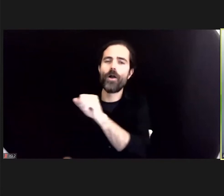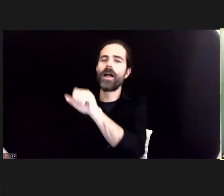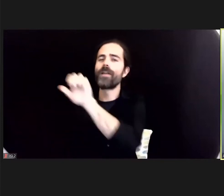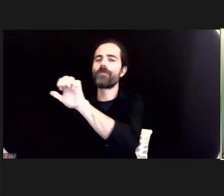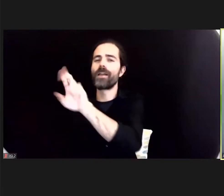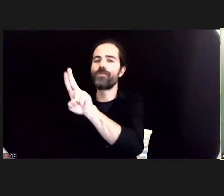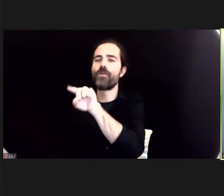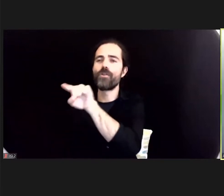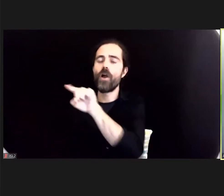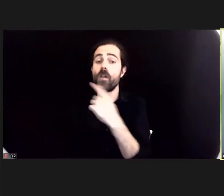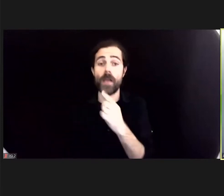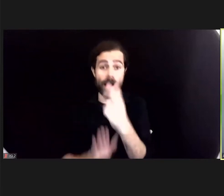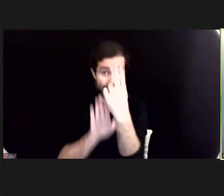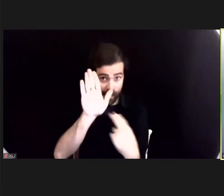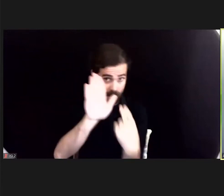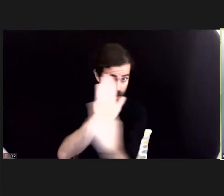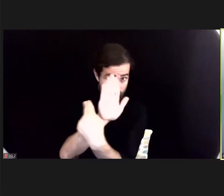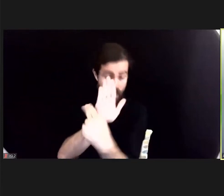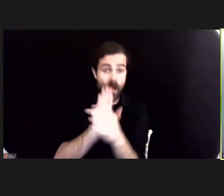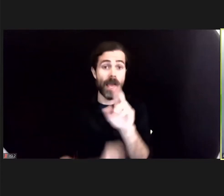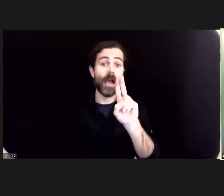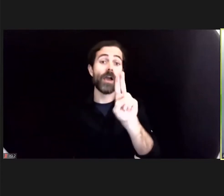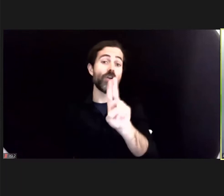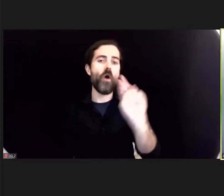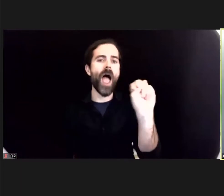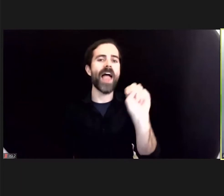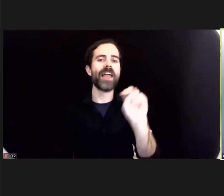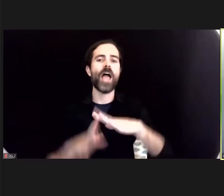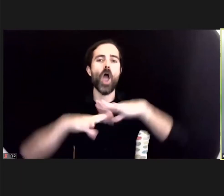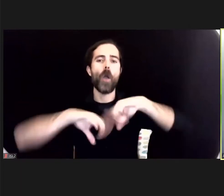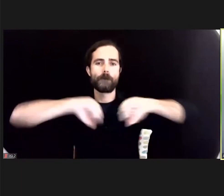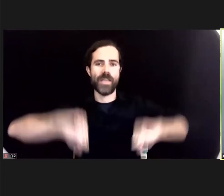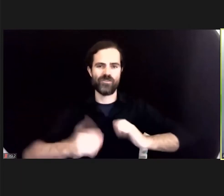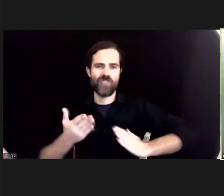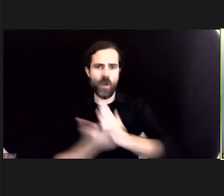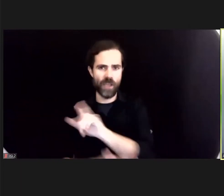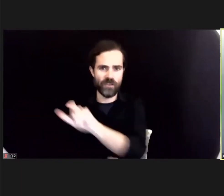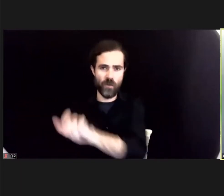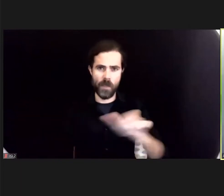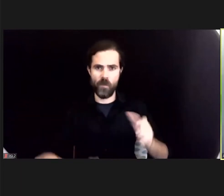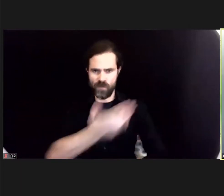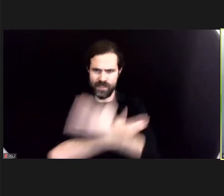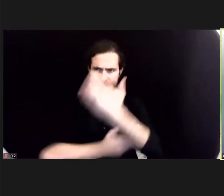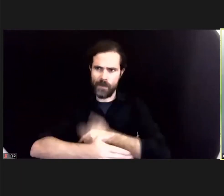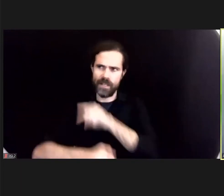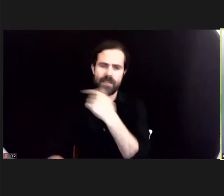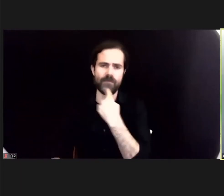Convention on the Rights of Persons with Disabilities actually implement the convention and adopt legislation that ensure